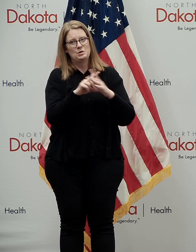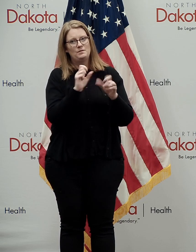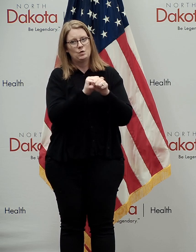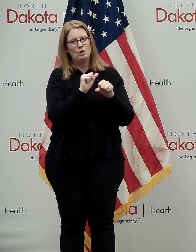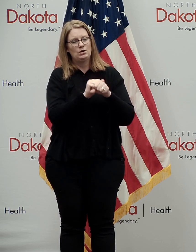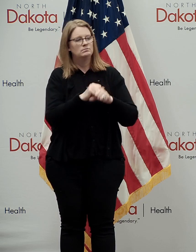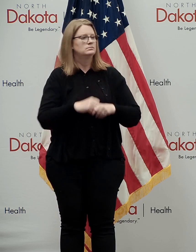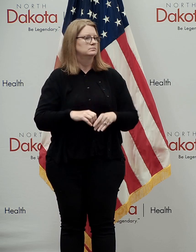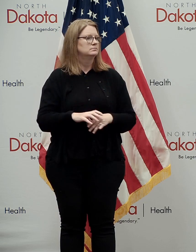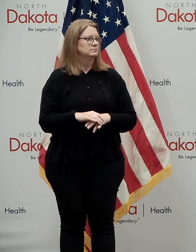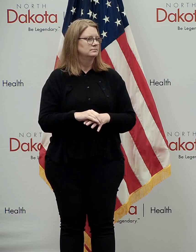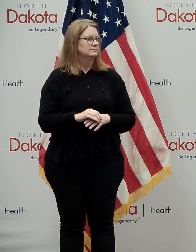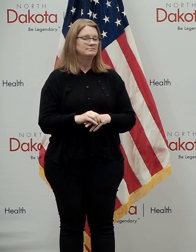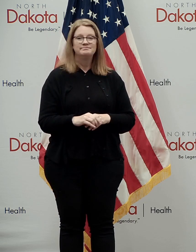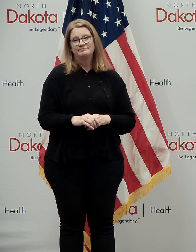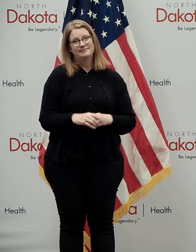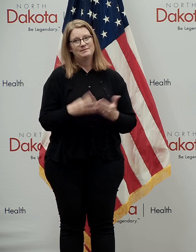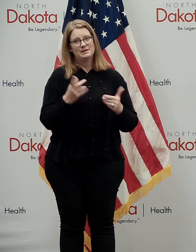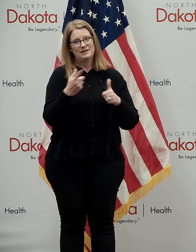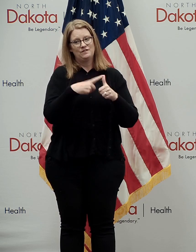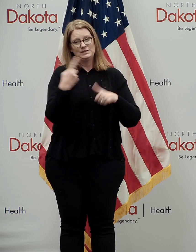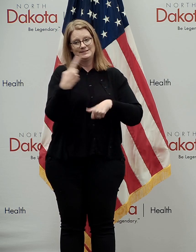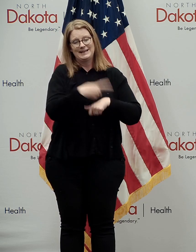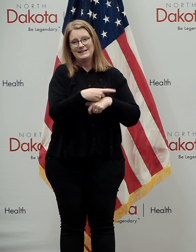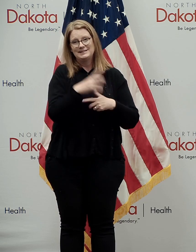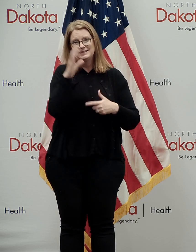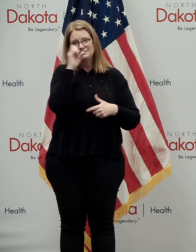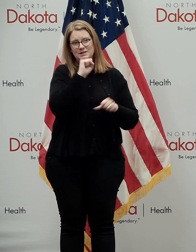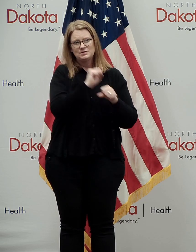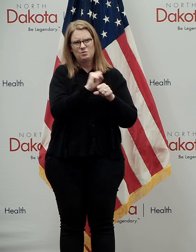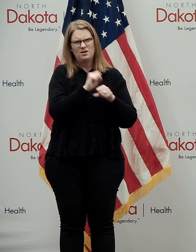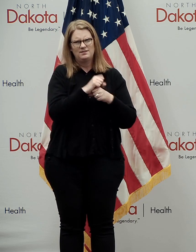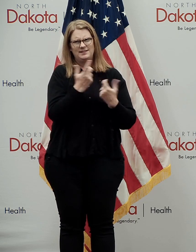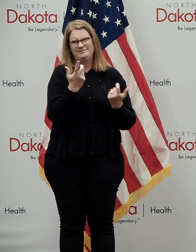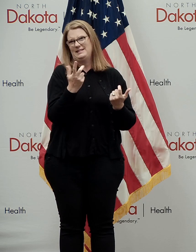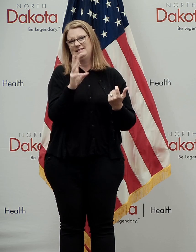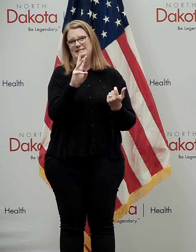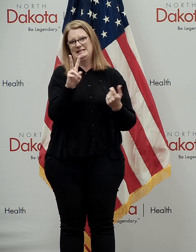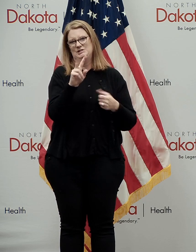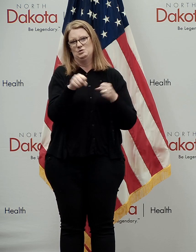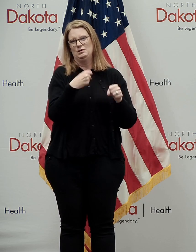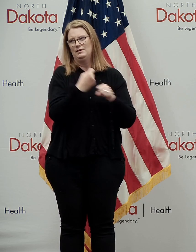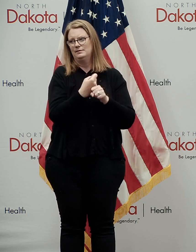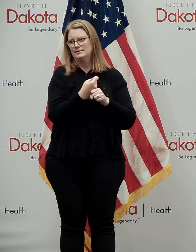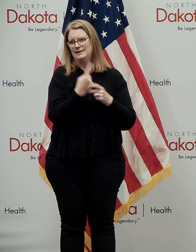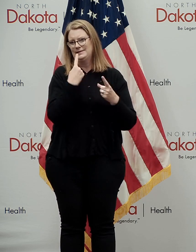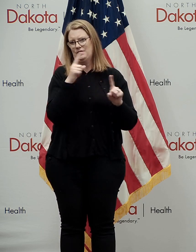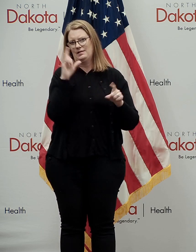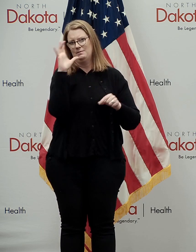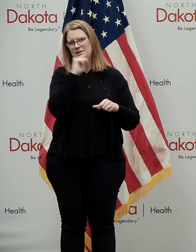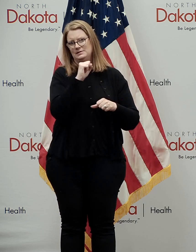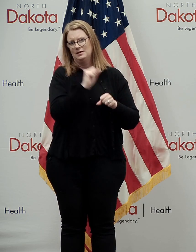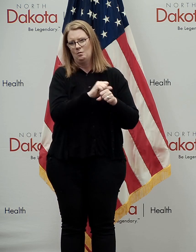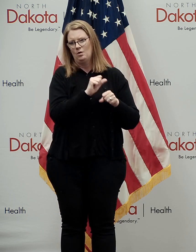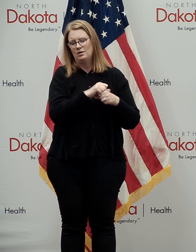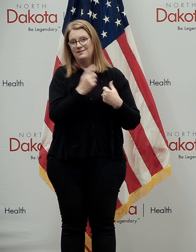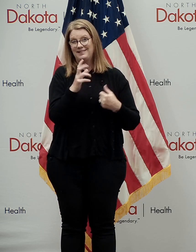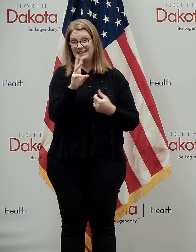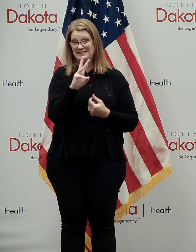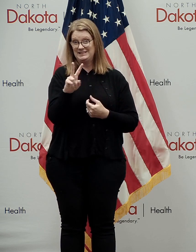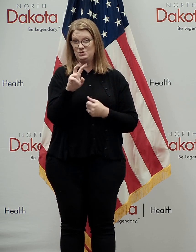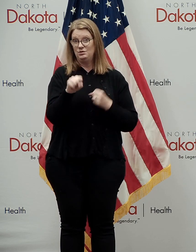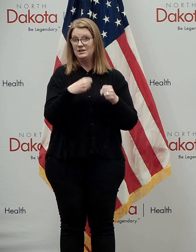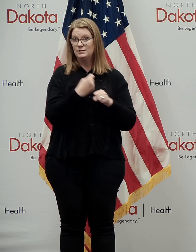he's maybe these are some of the first days he's missed work in 62 years or something like that, and that's 62 years of employment,